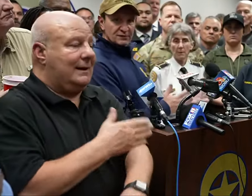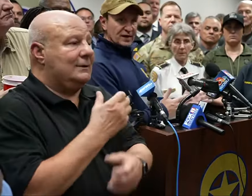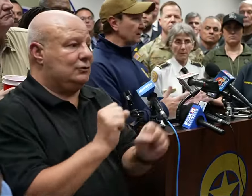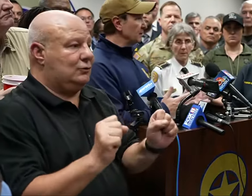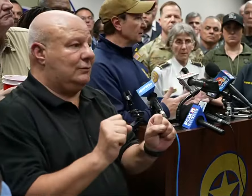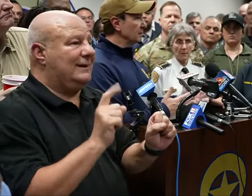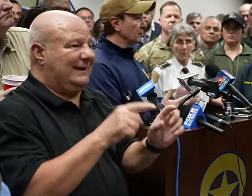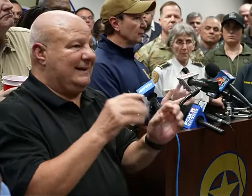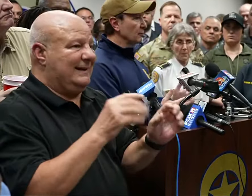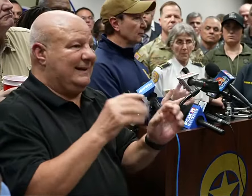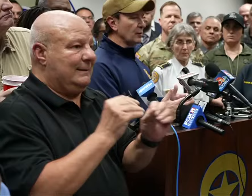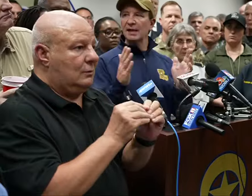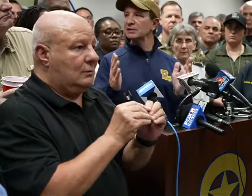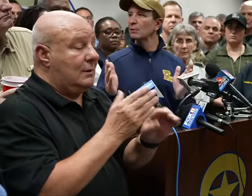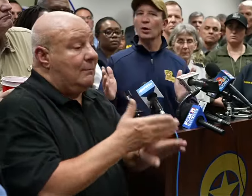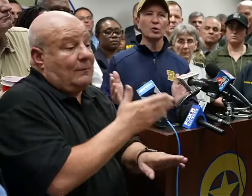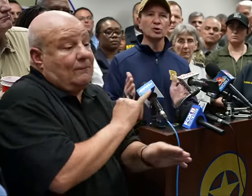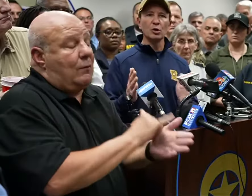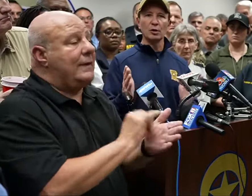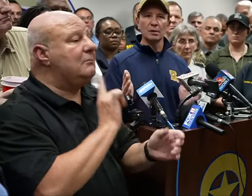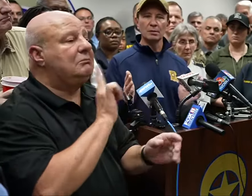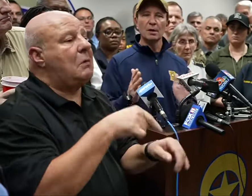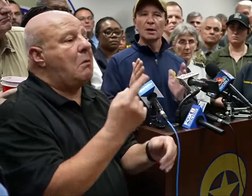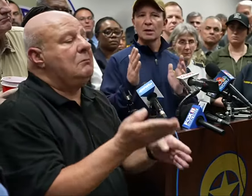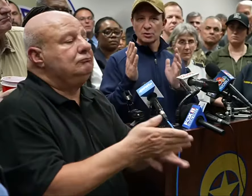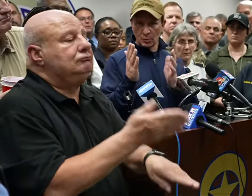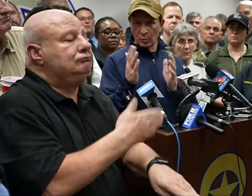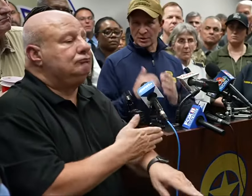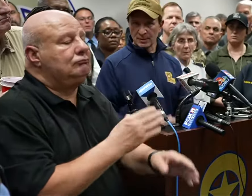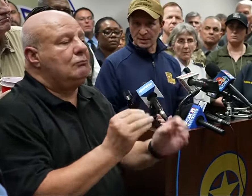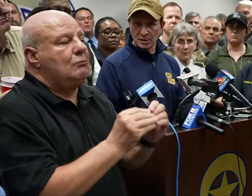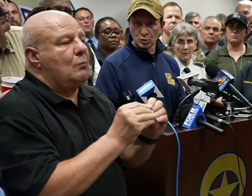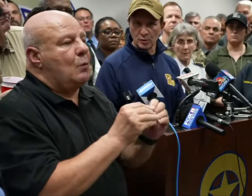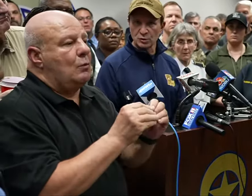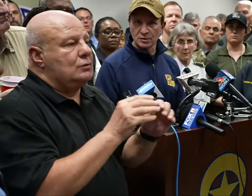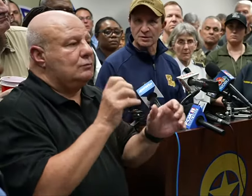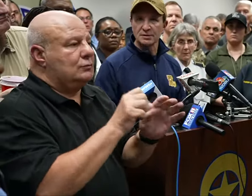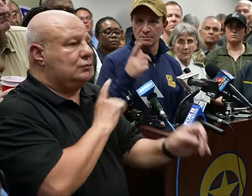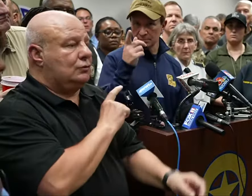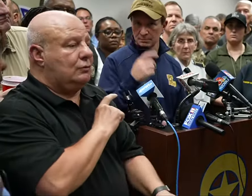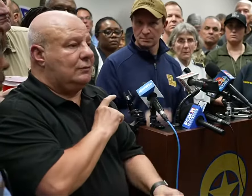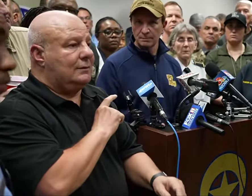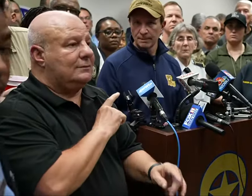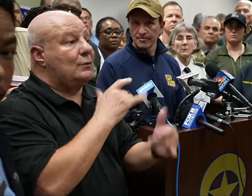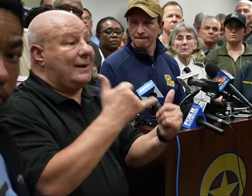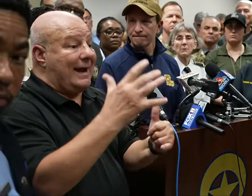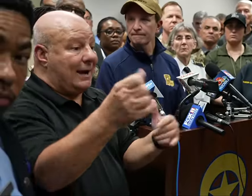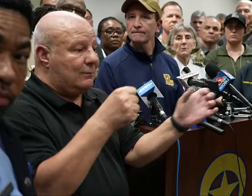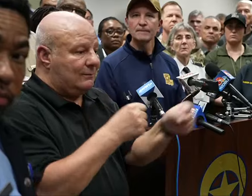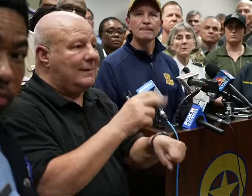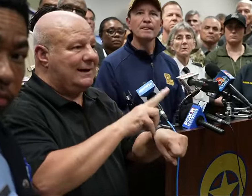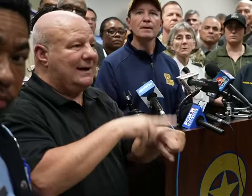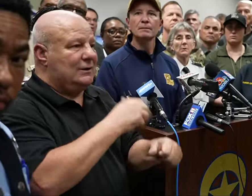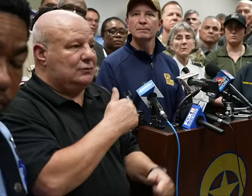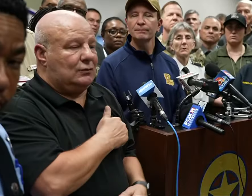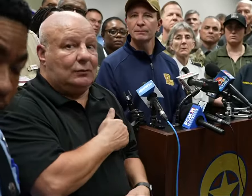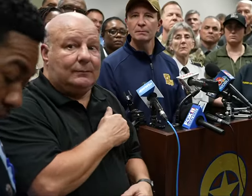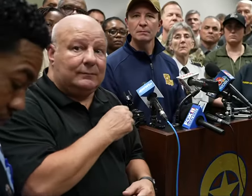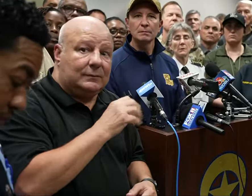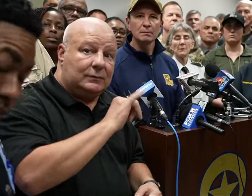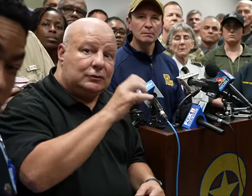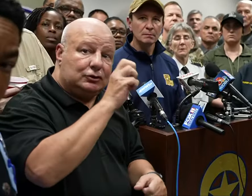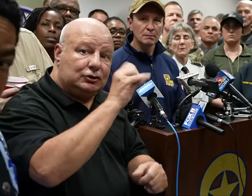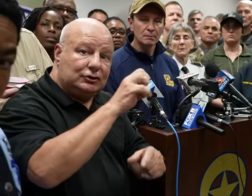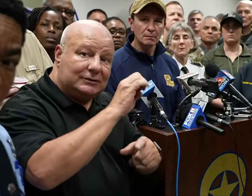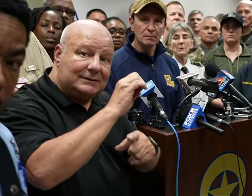Before this event, we were just enhancing and working on security. So we brought some additional resources. Jesse Kirsch with NBC News. Thank you